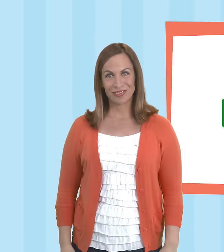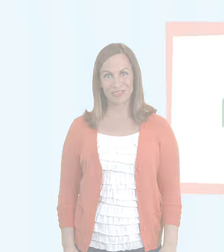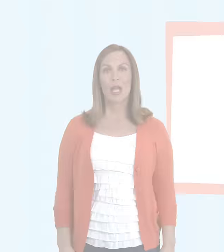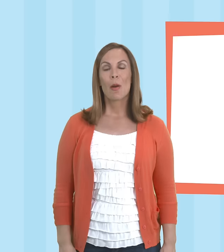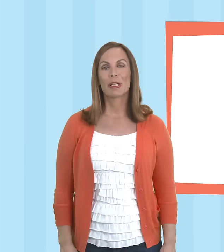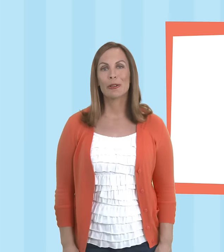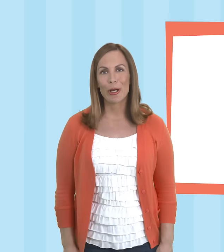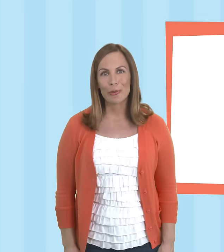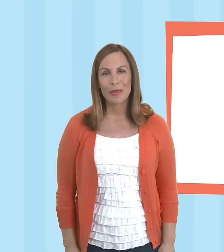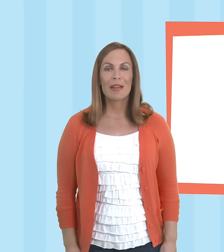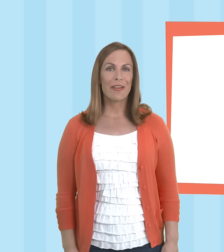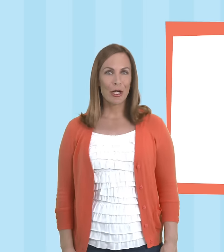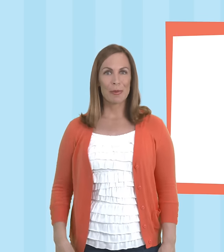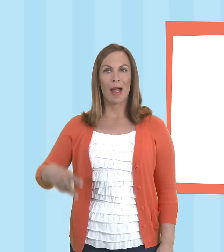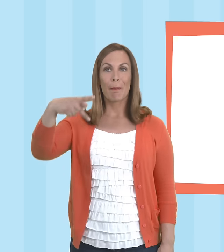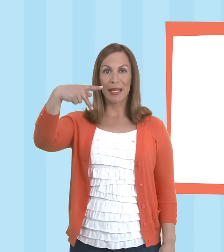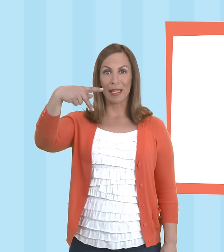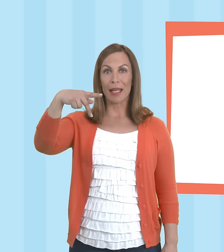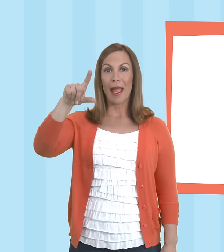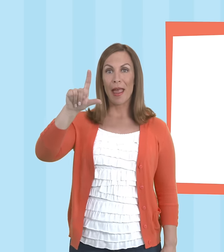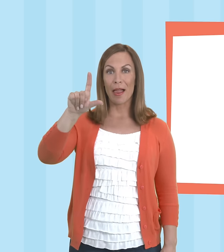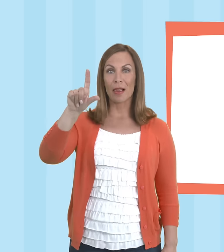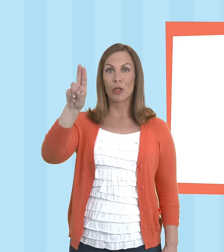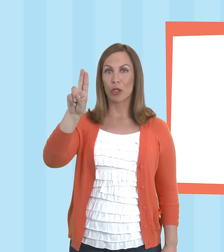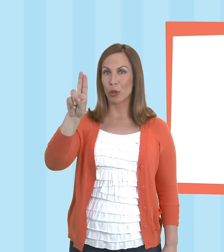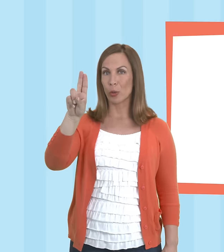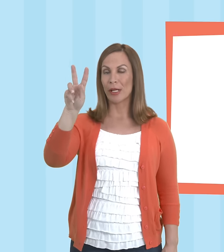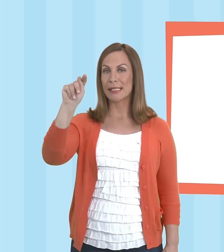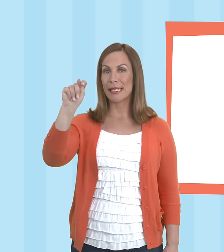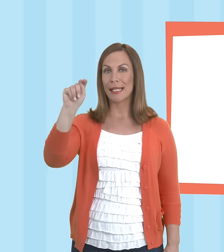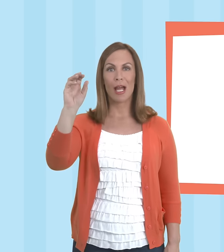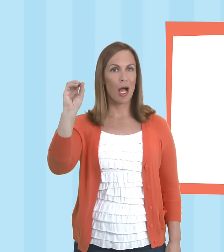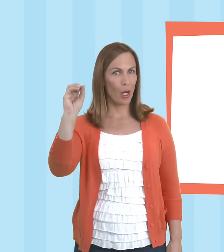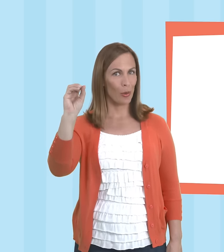Pluto. Fingerspell P-L-U-T-O. O.